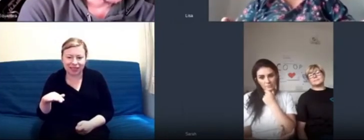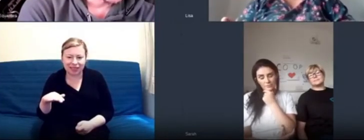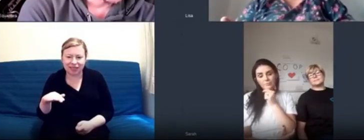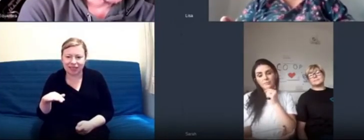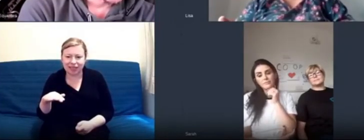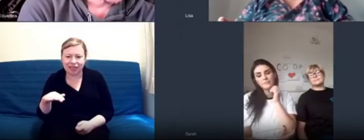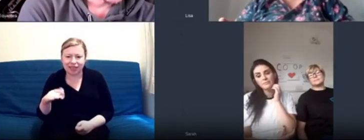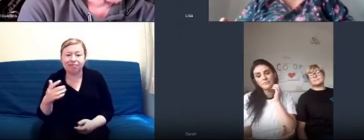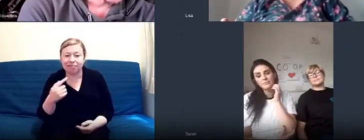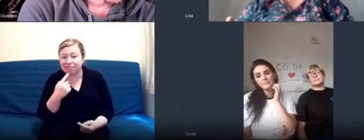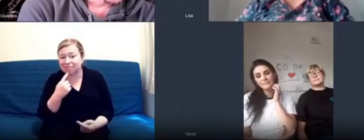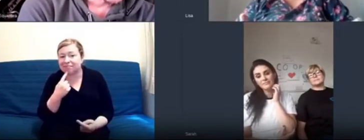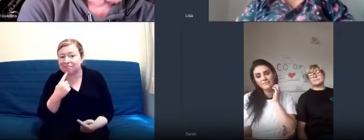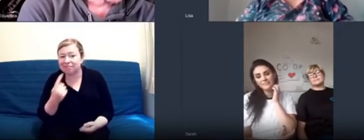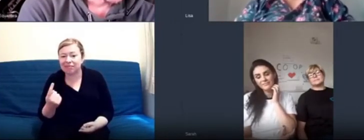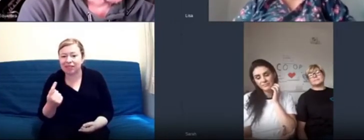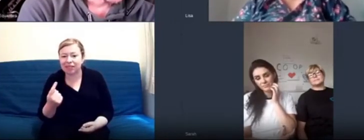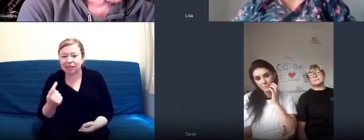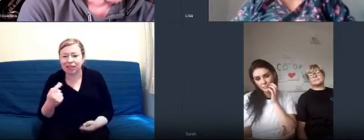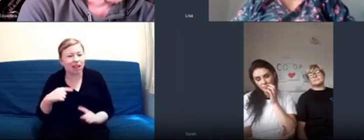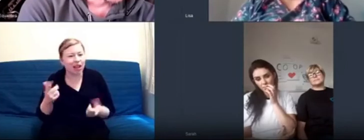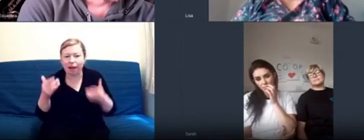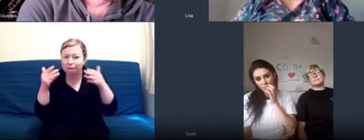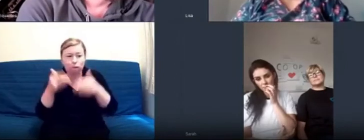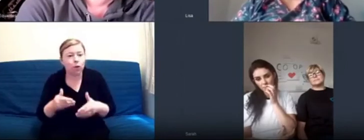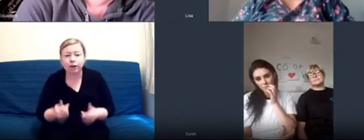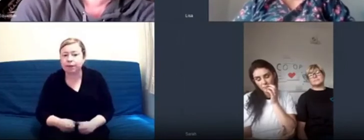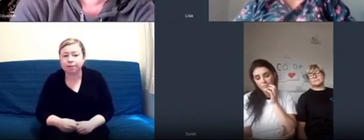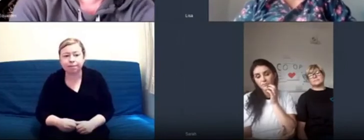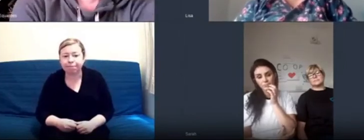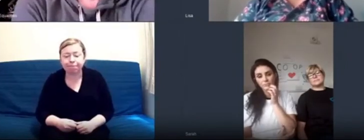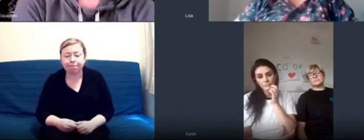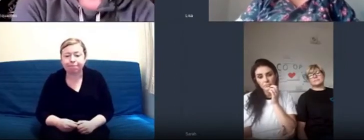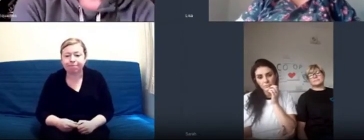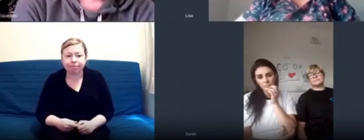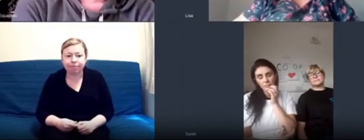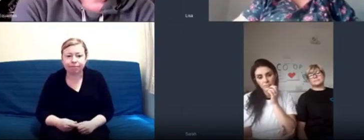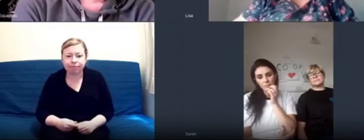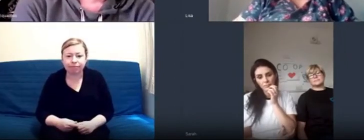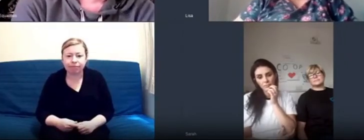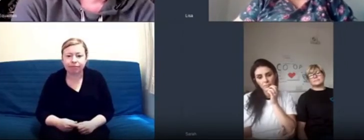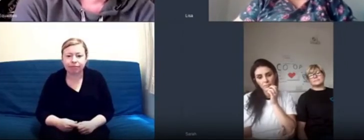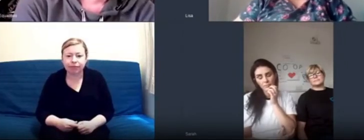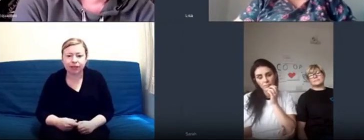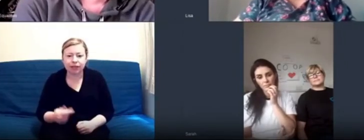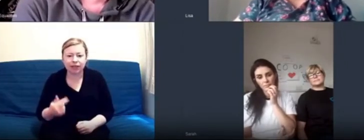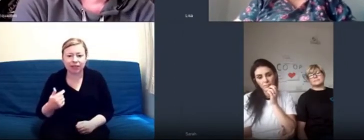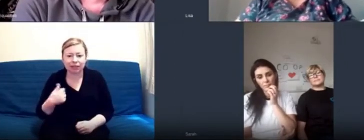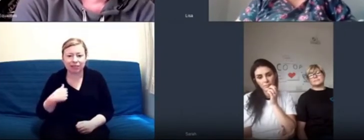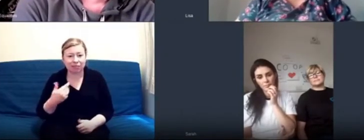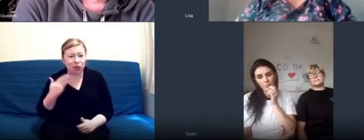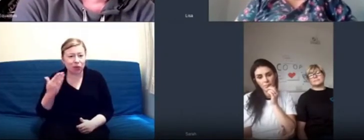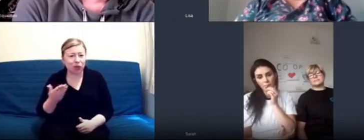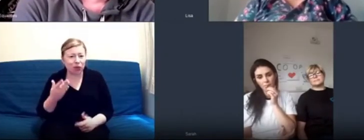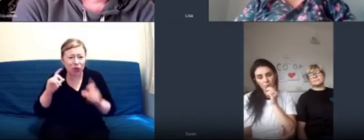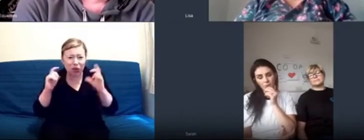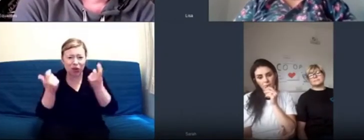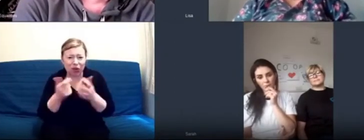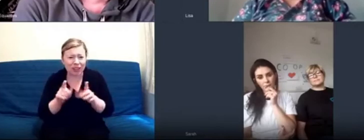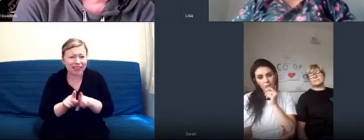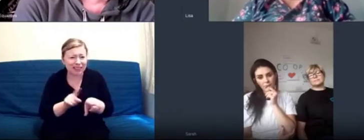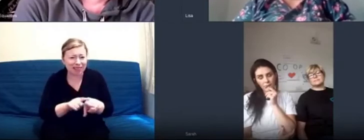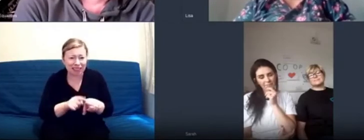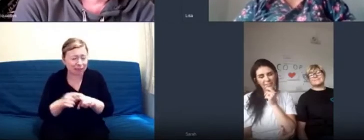he admitted to me himself, he says, I can't focus. And I was going to college at the same time, and I